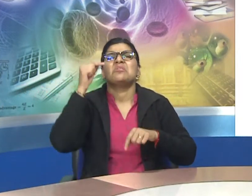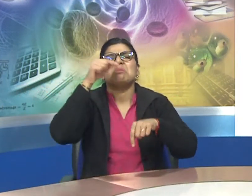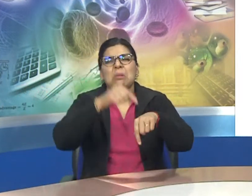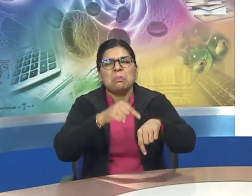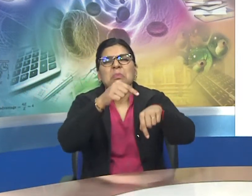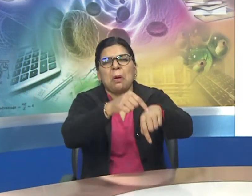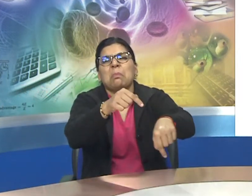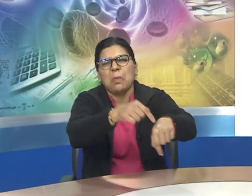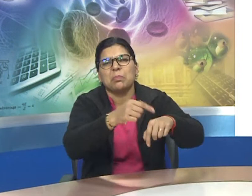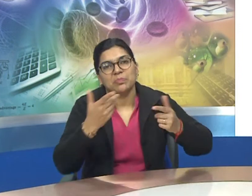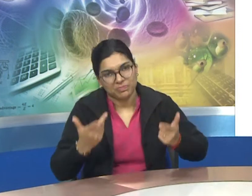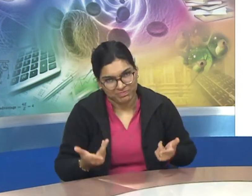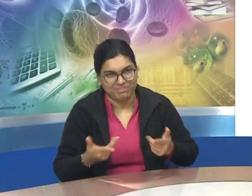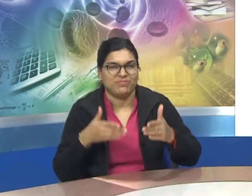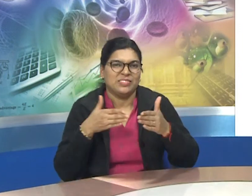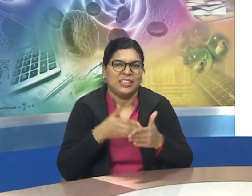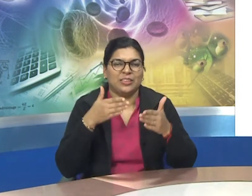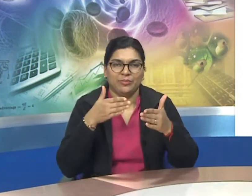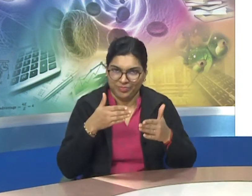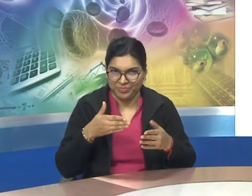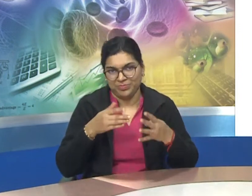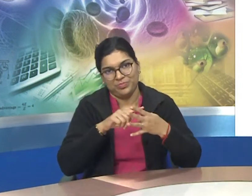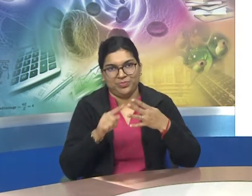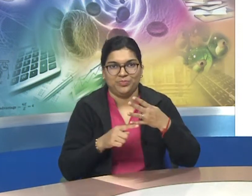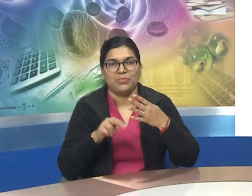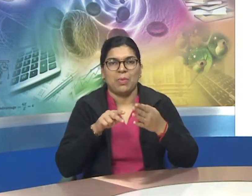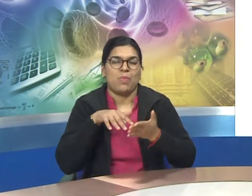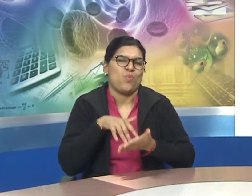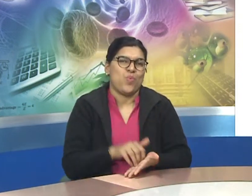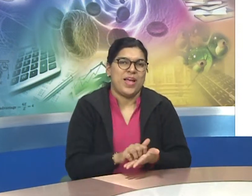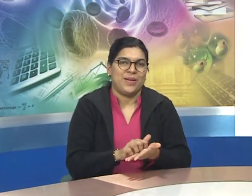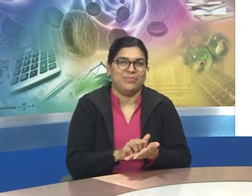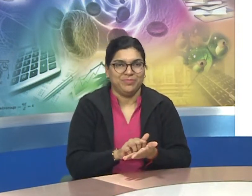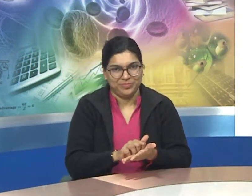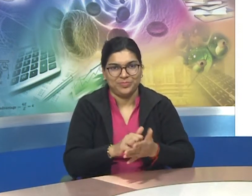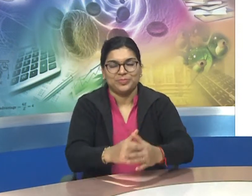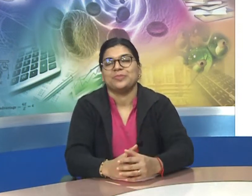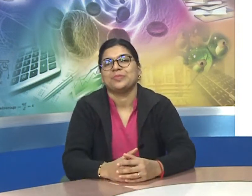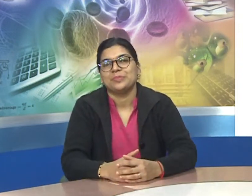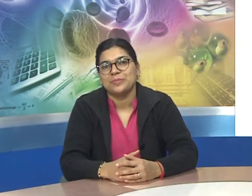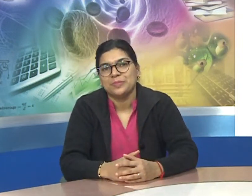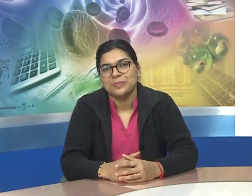not the 100% every time available. So these are all the weaknesses.